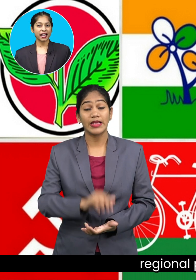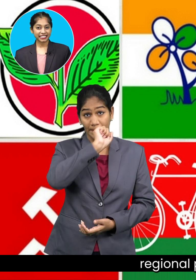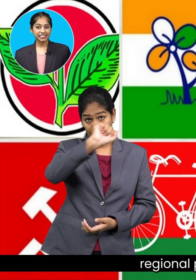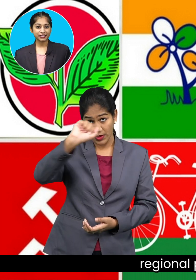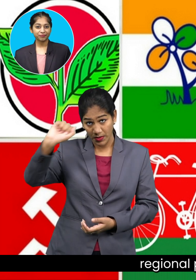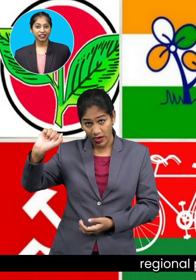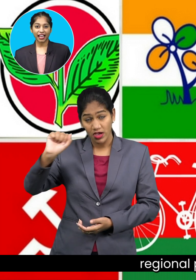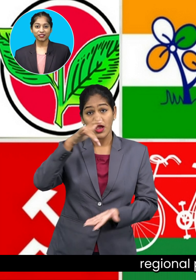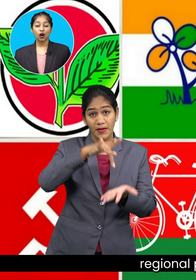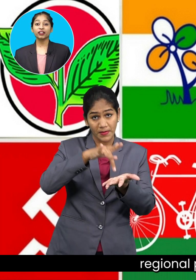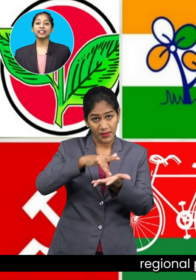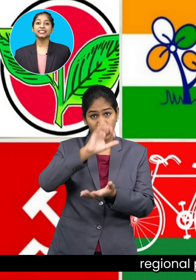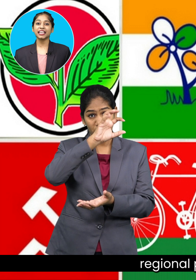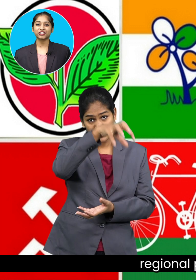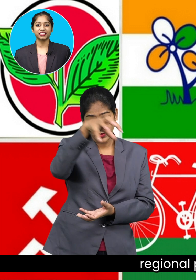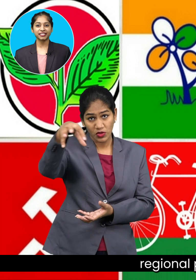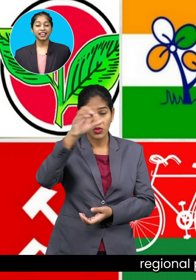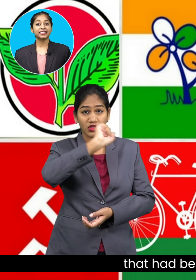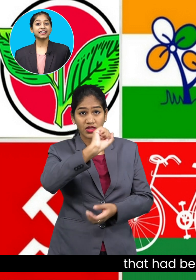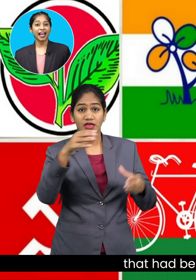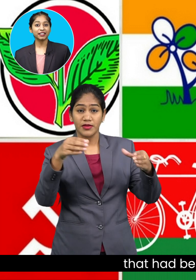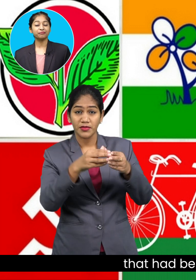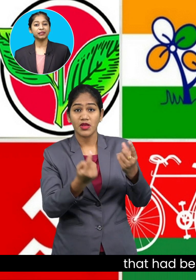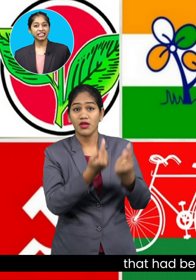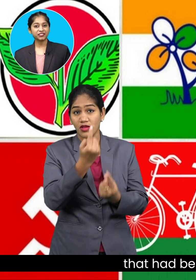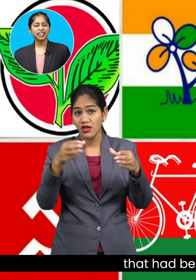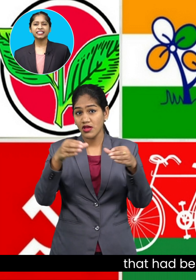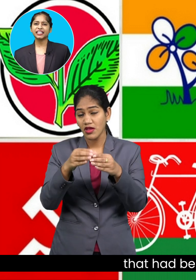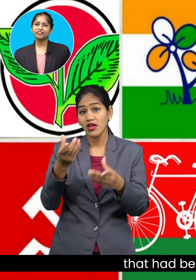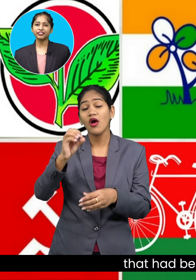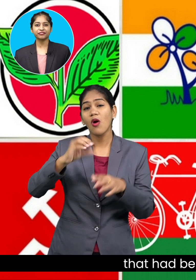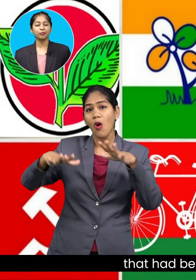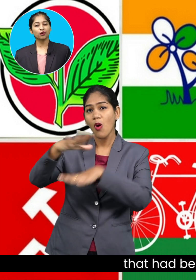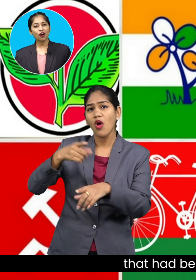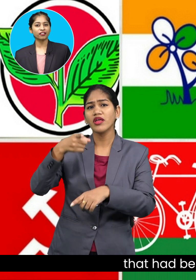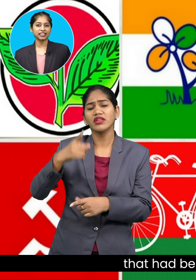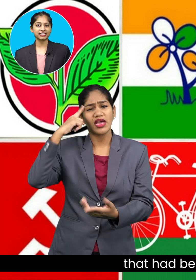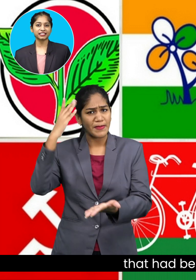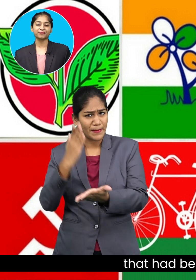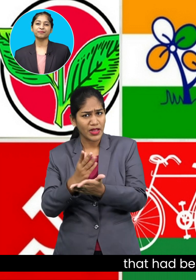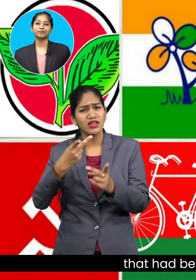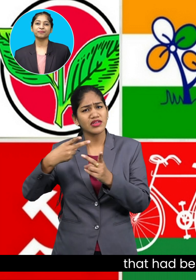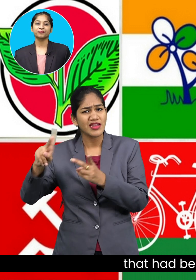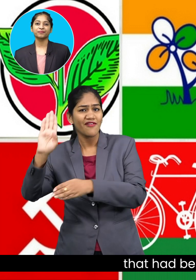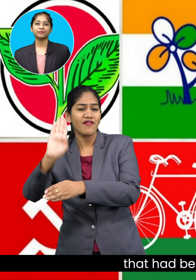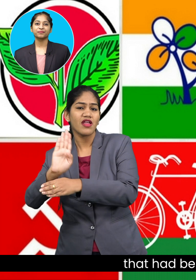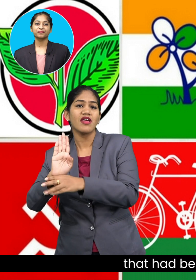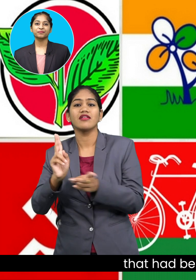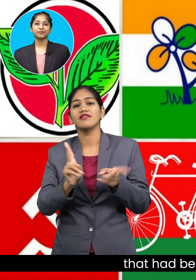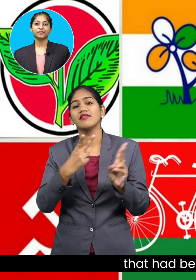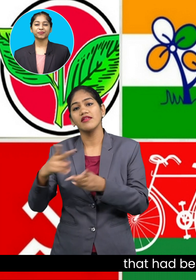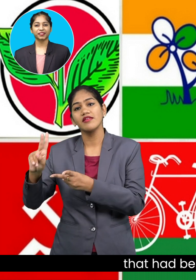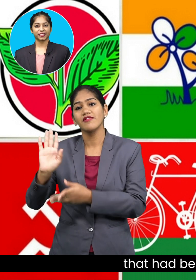regional parties and organizations that had beliefs different from Congress.